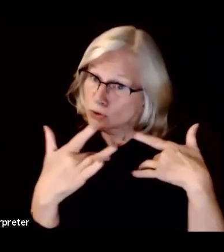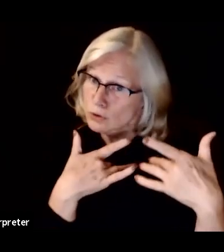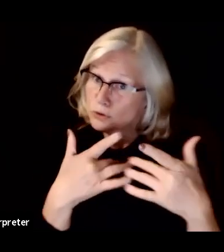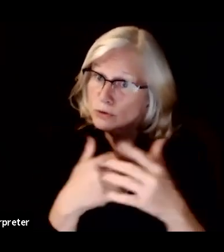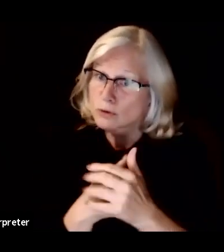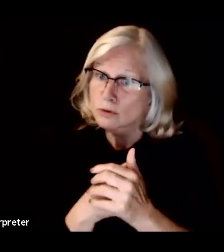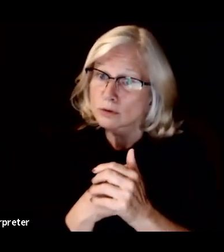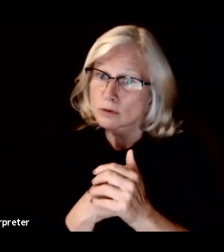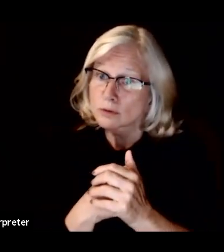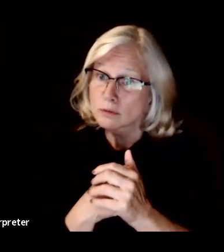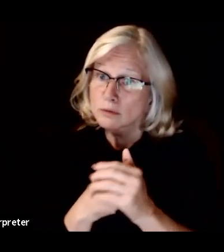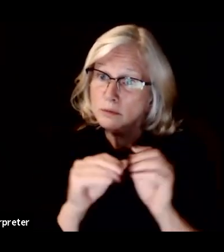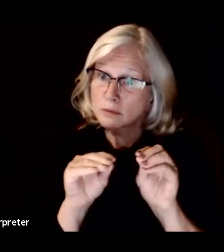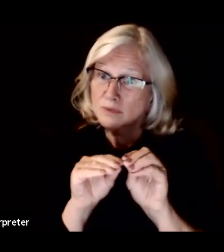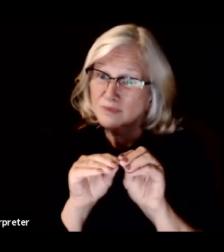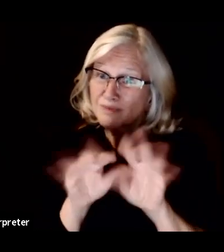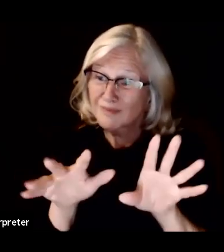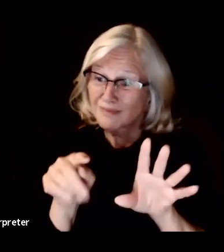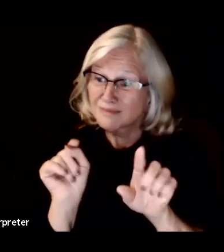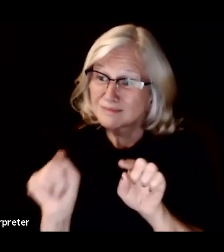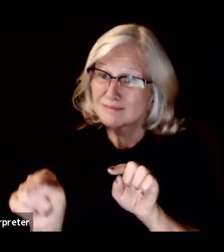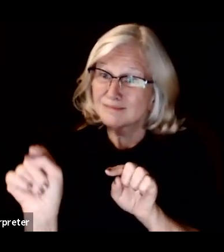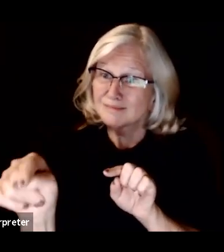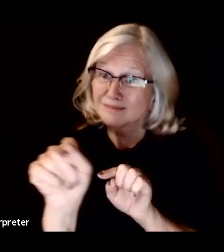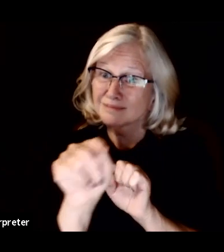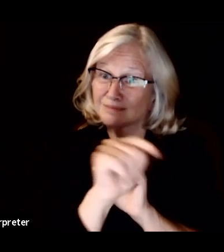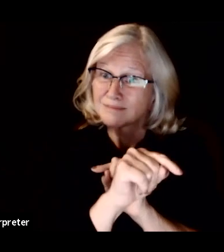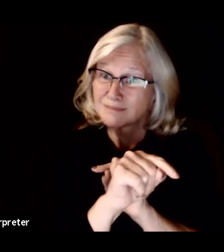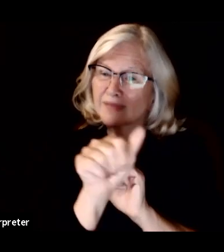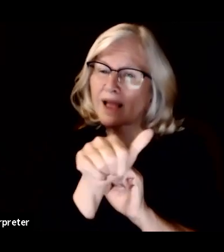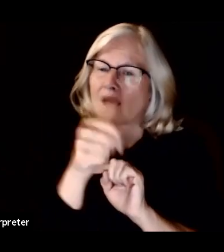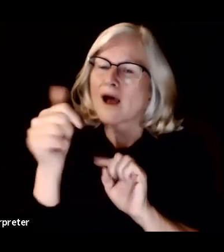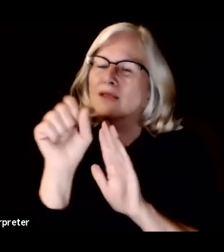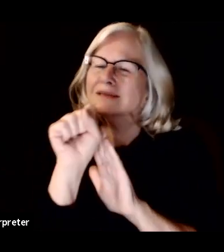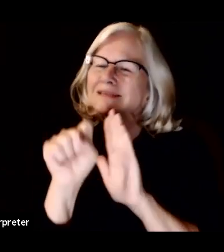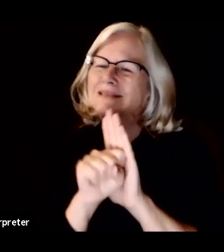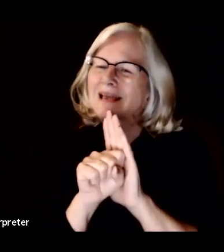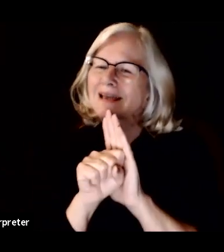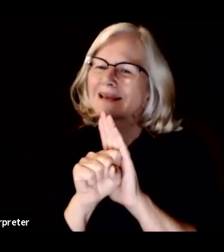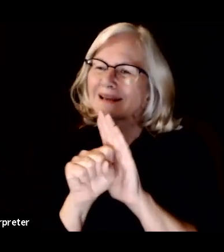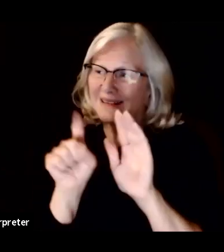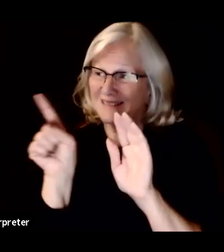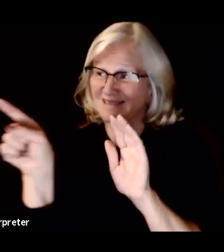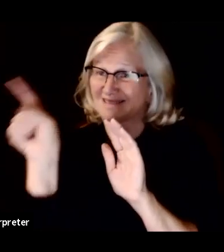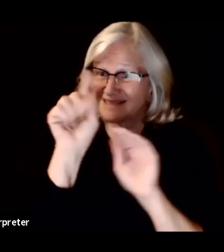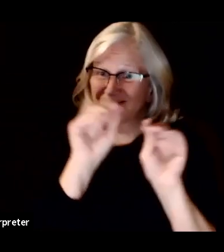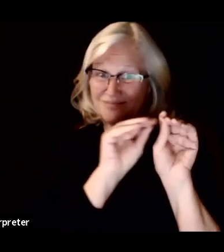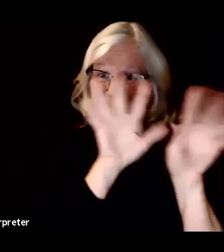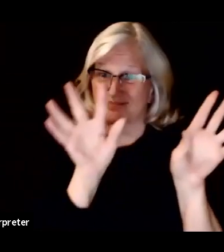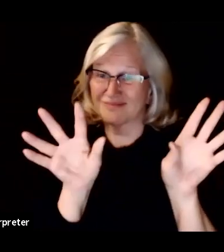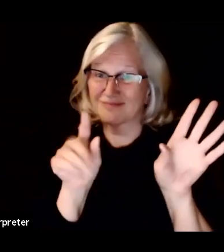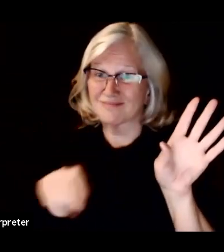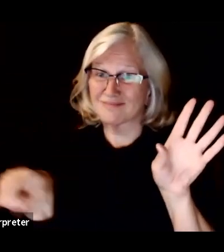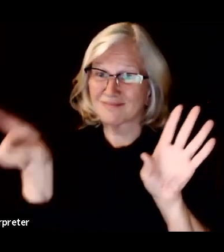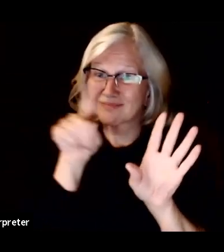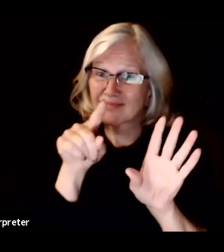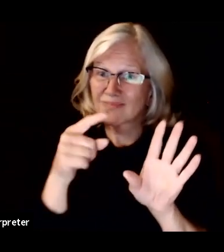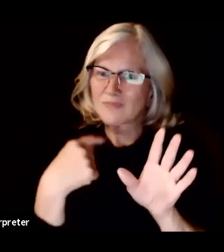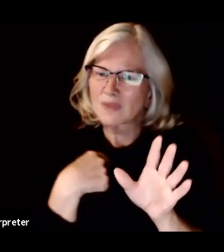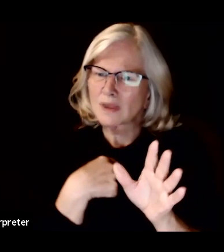seeing in some of our neighboring states. And given that we are still awaiting to see the potential impact of